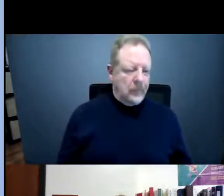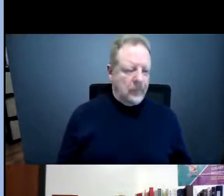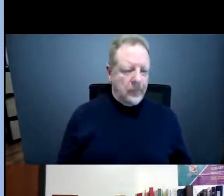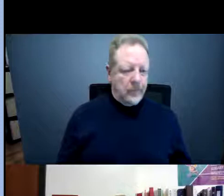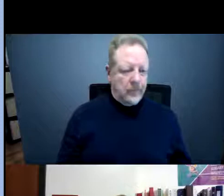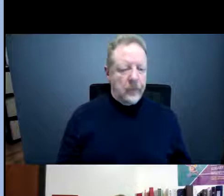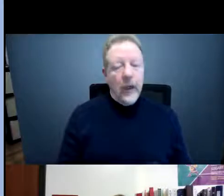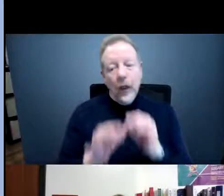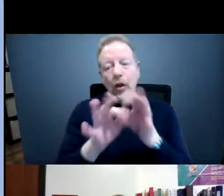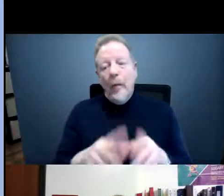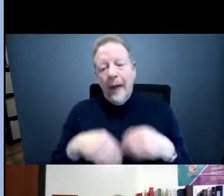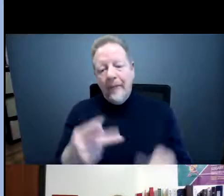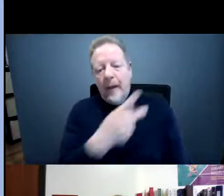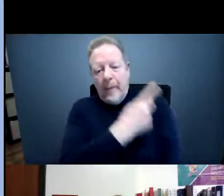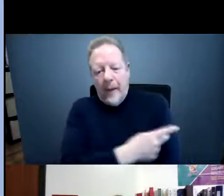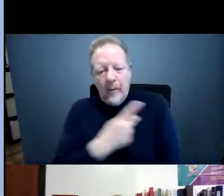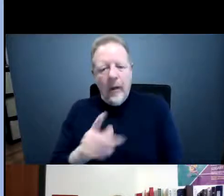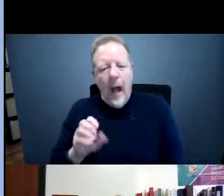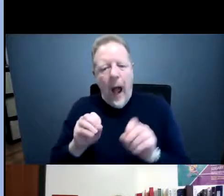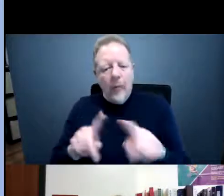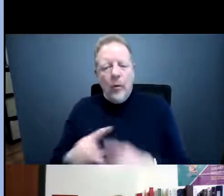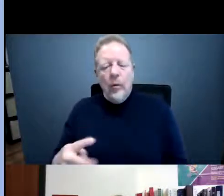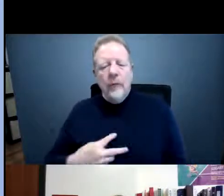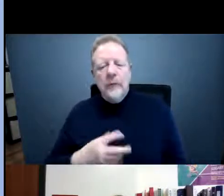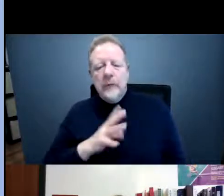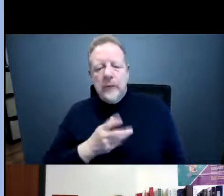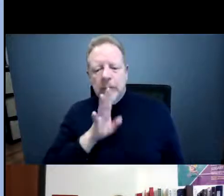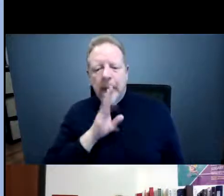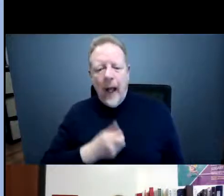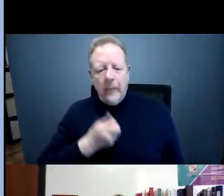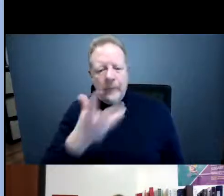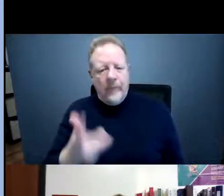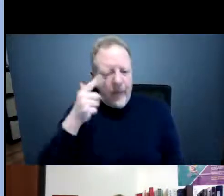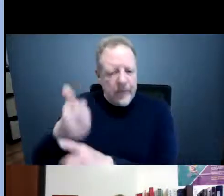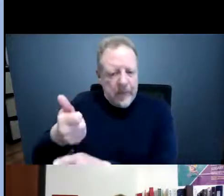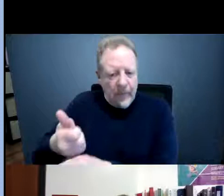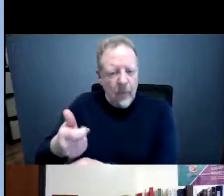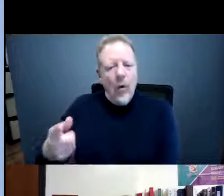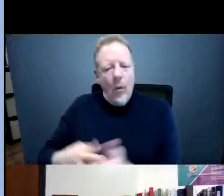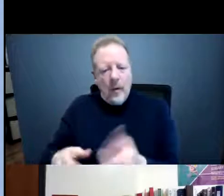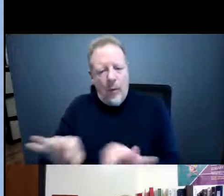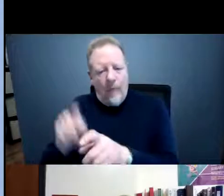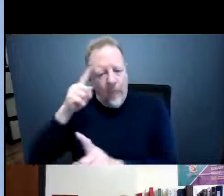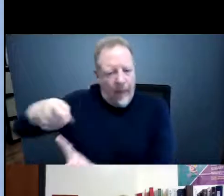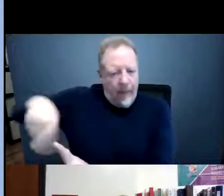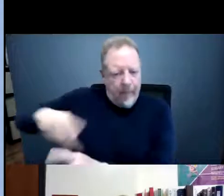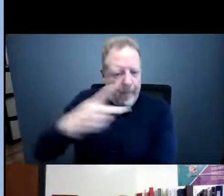Interpreter gives the patient a voice about what is important to them, can determine what the patient is understanding,